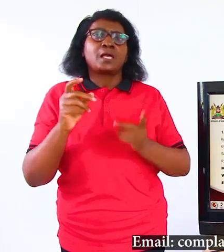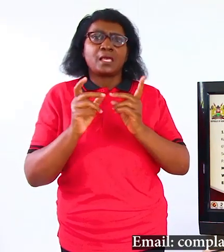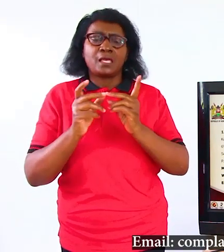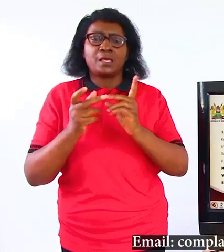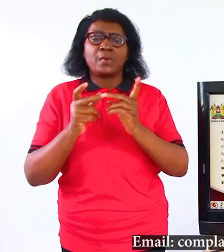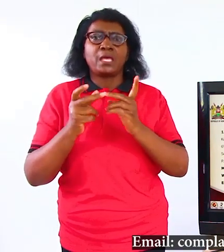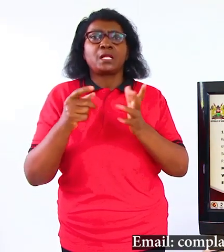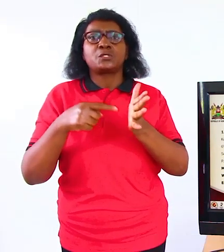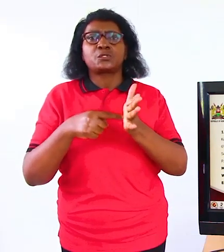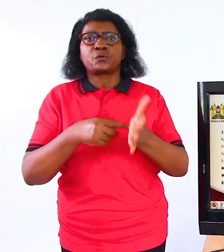complaints@kpc.co.ke.